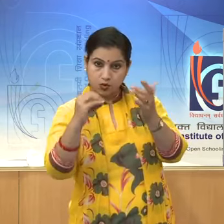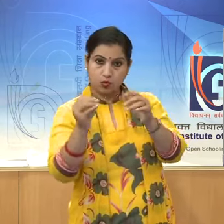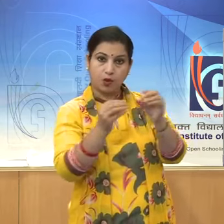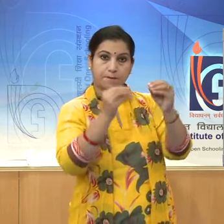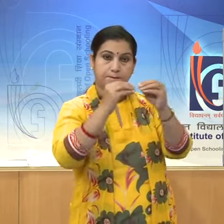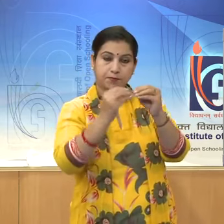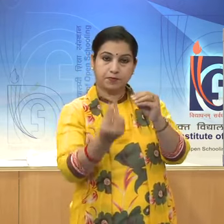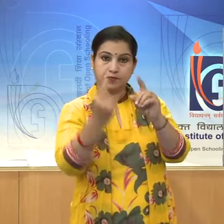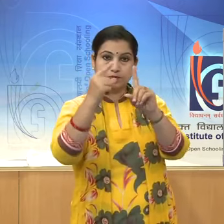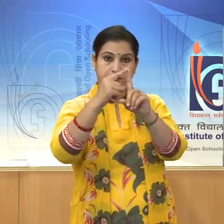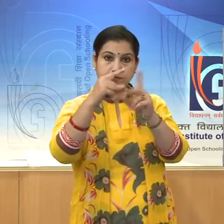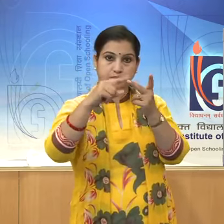Botticelli.